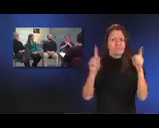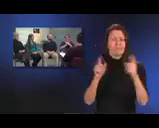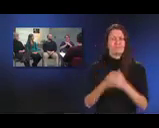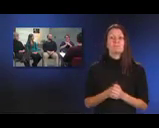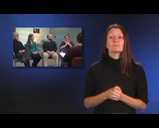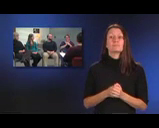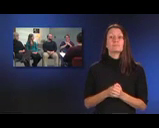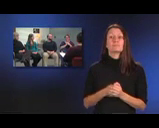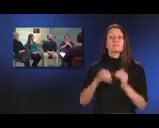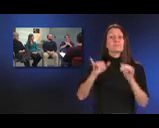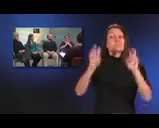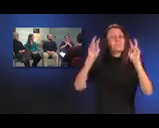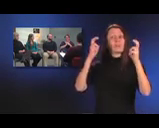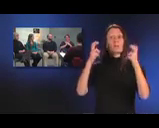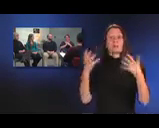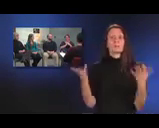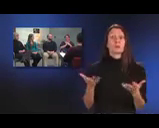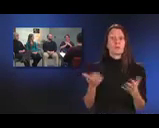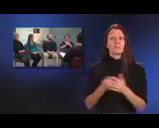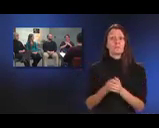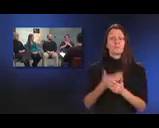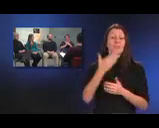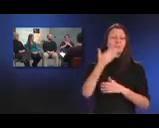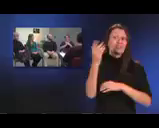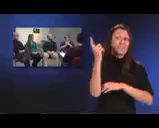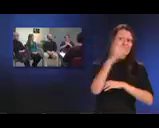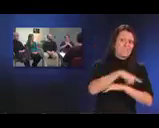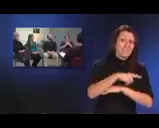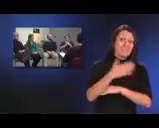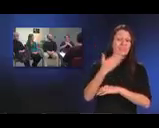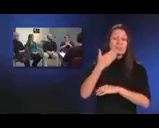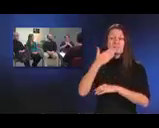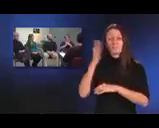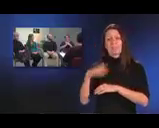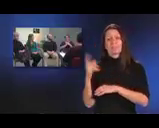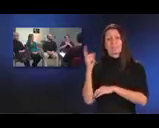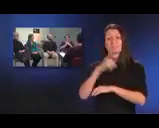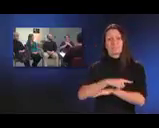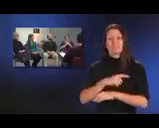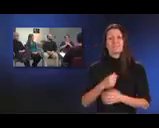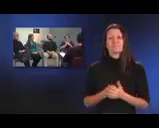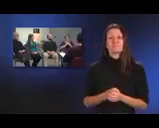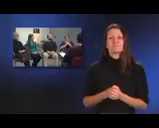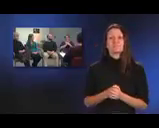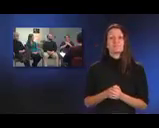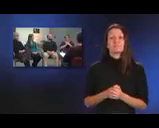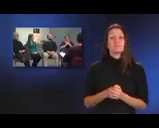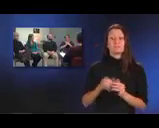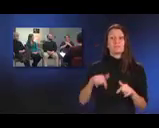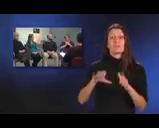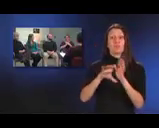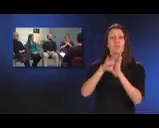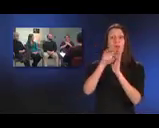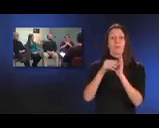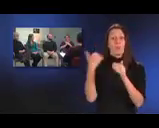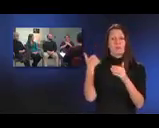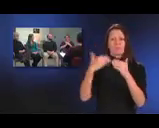dialogue. The topic on today's agenda is good days and bad days. This curriculum includes more